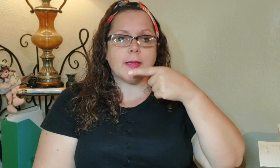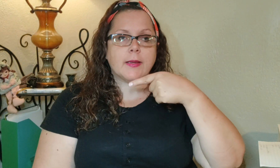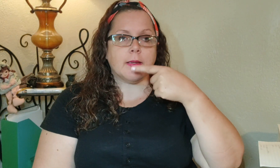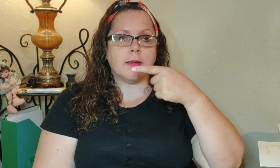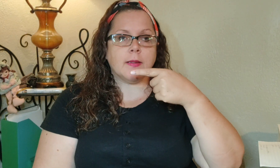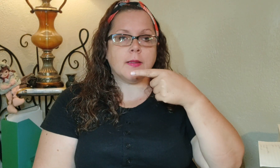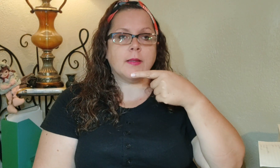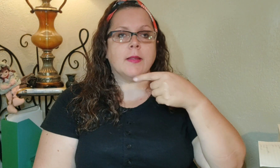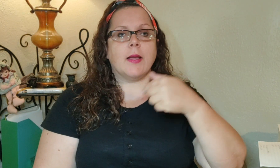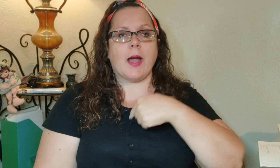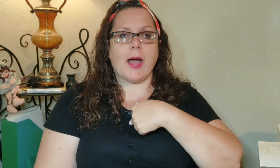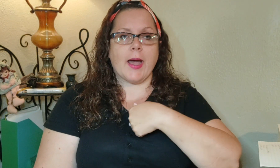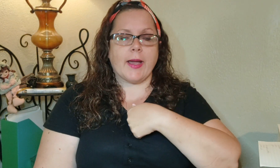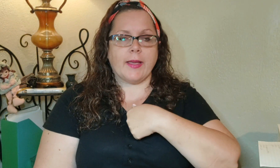speak, I.